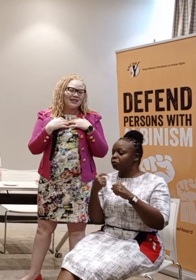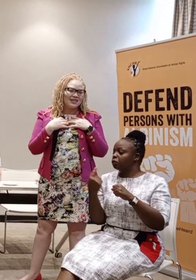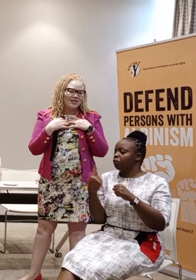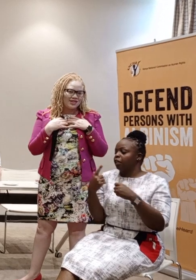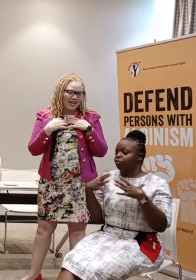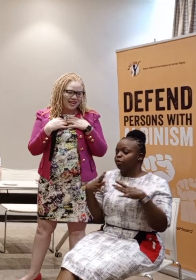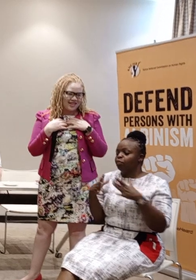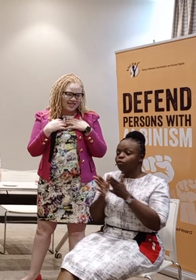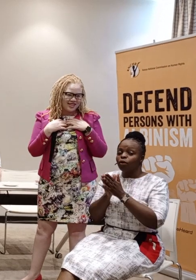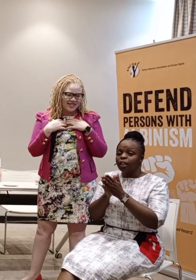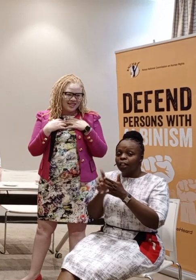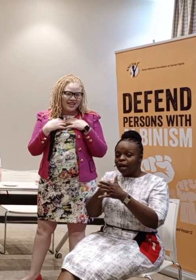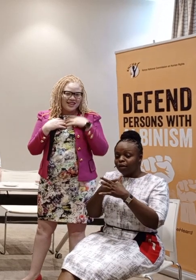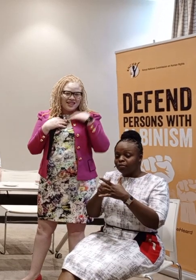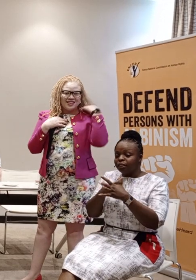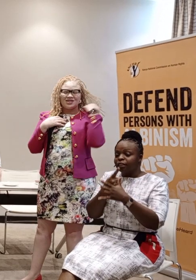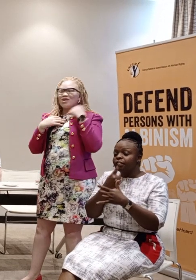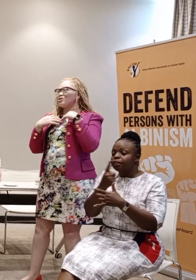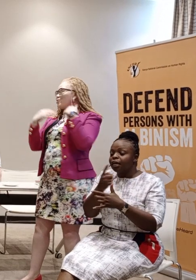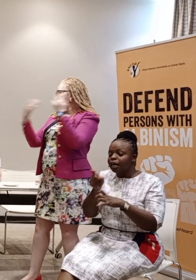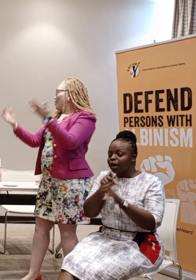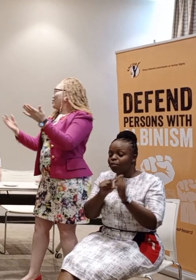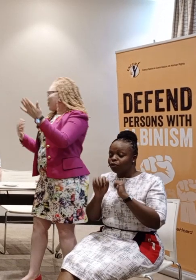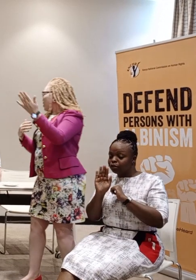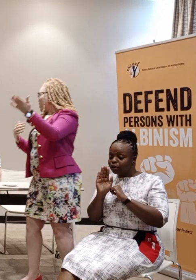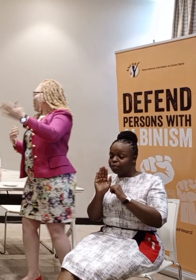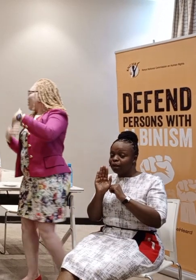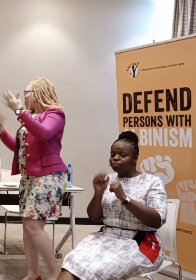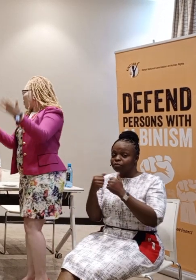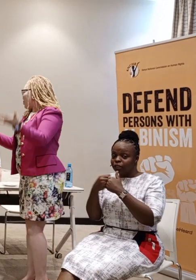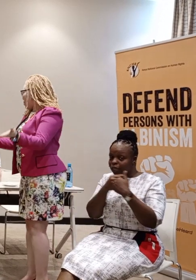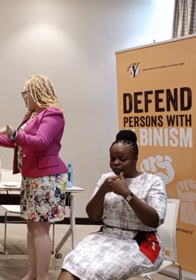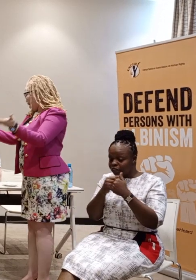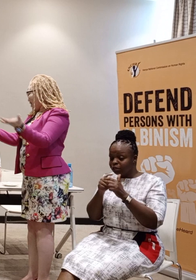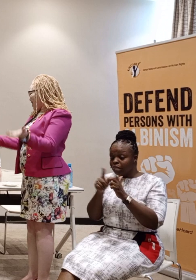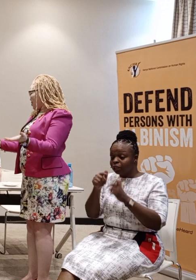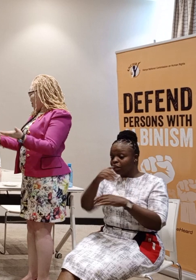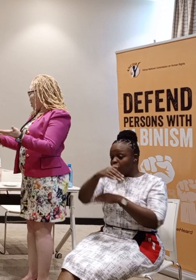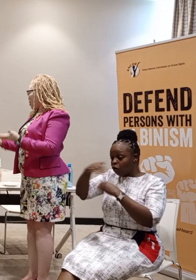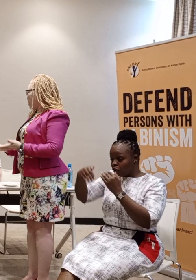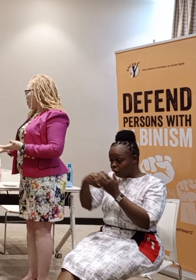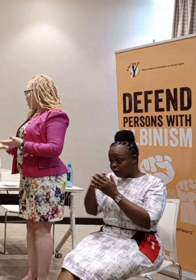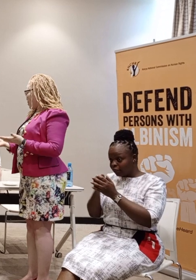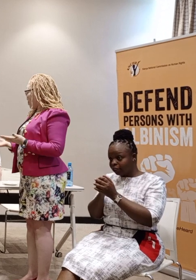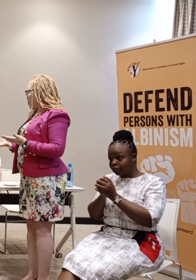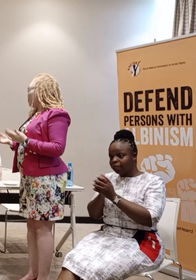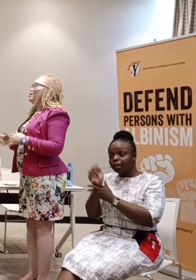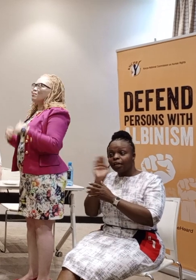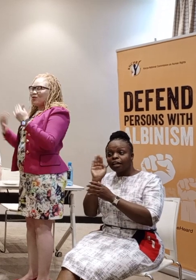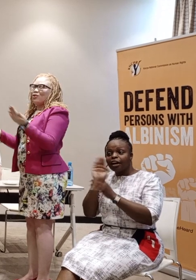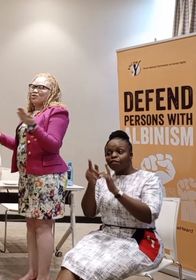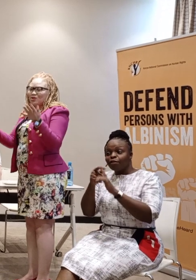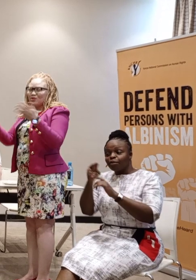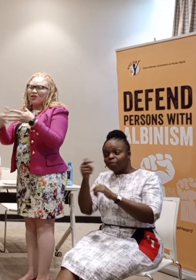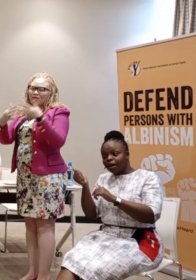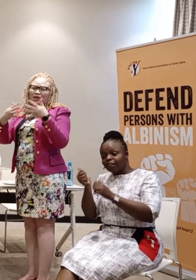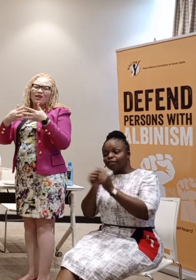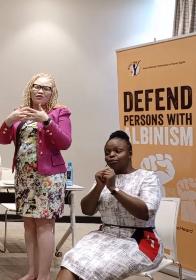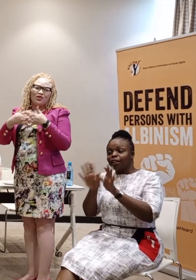their challenges. It's also we hearing from others without albinism,